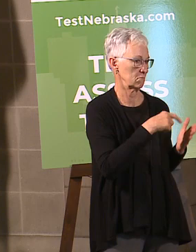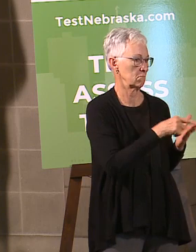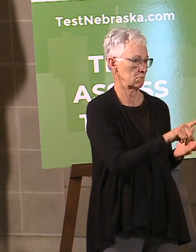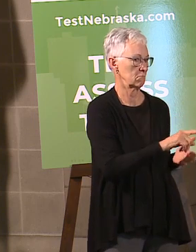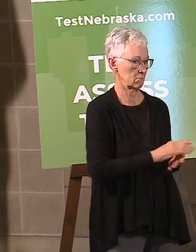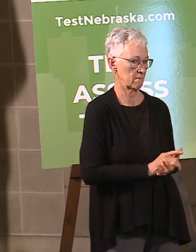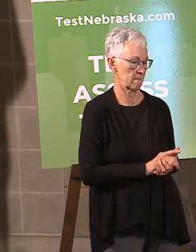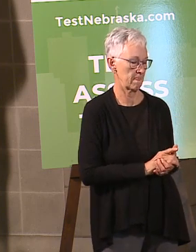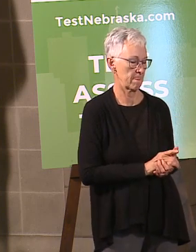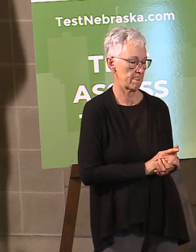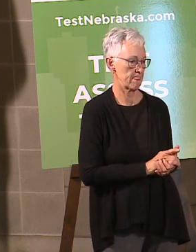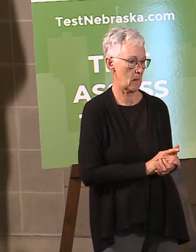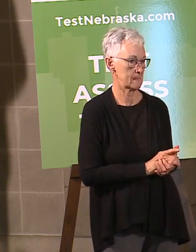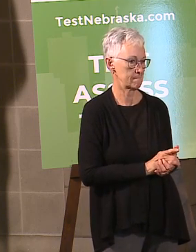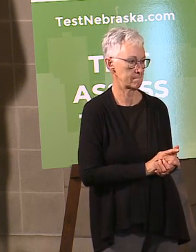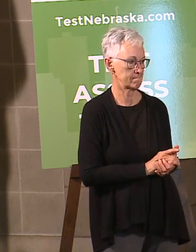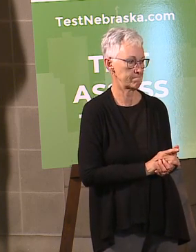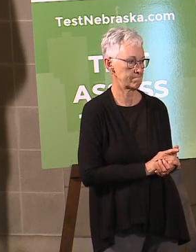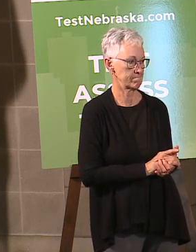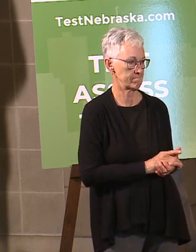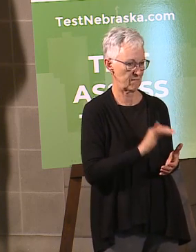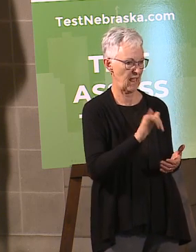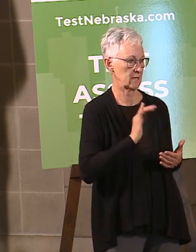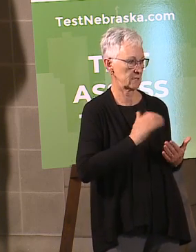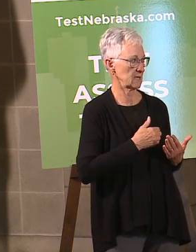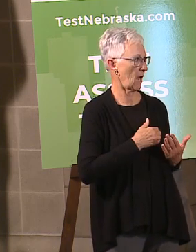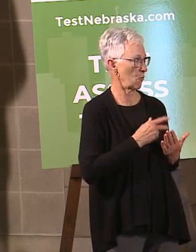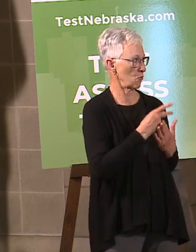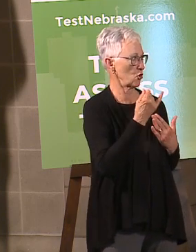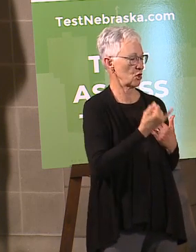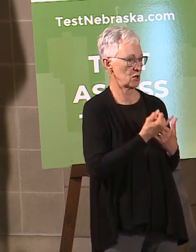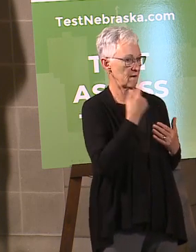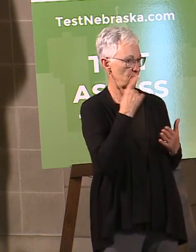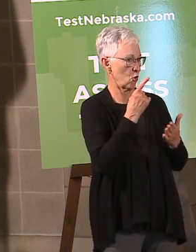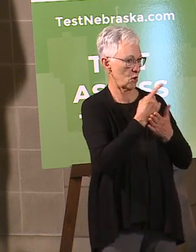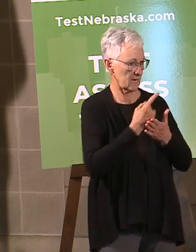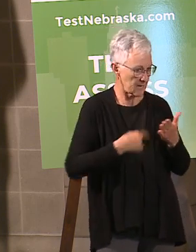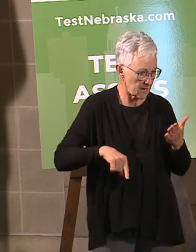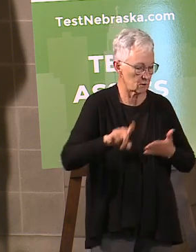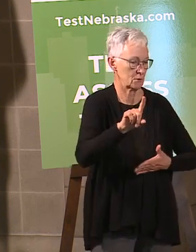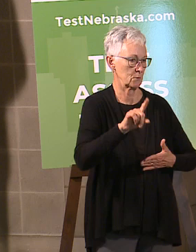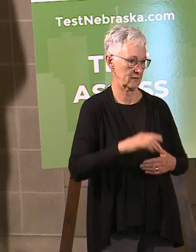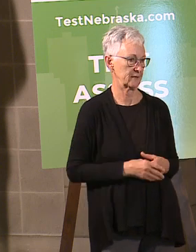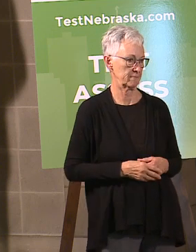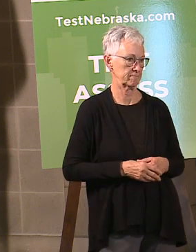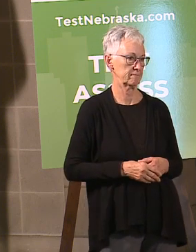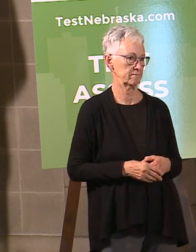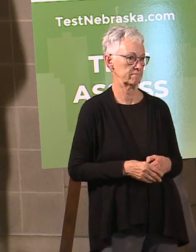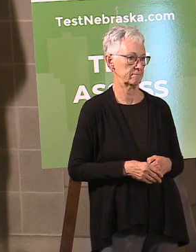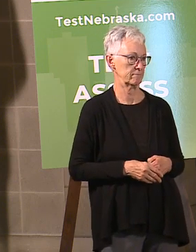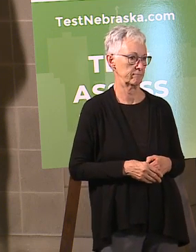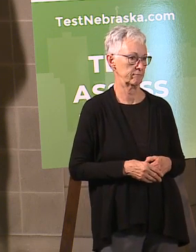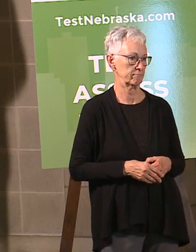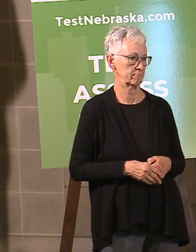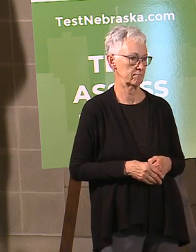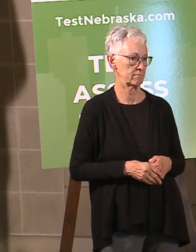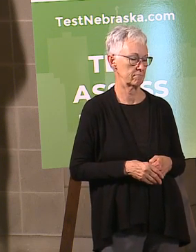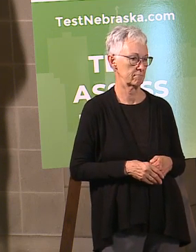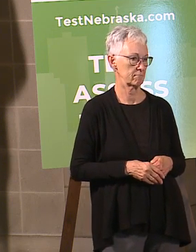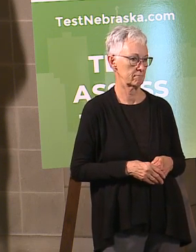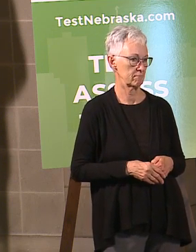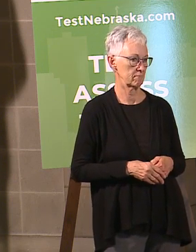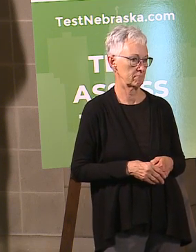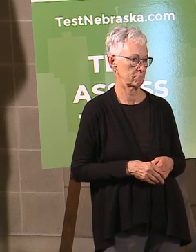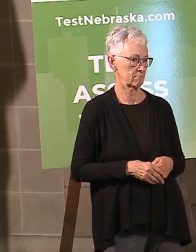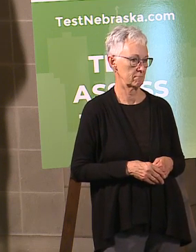that's our next project for next week. She also has a question from a viewer. The person is a self-employed